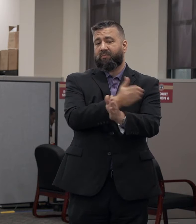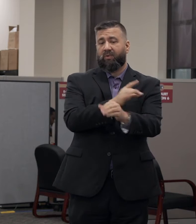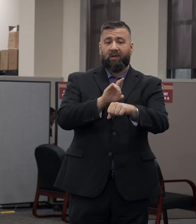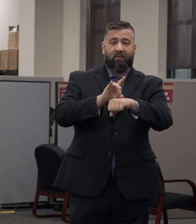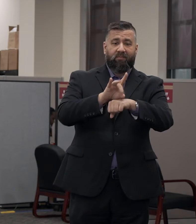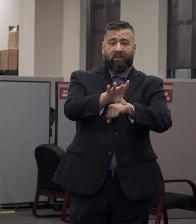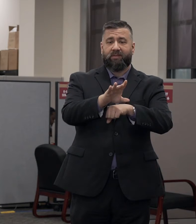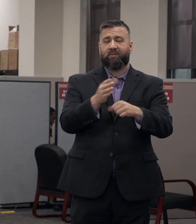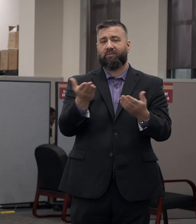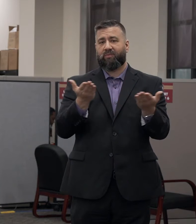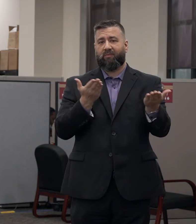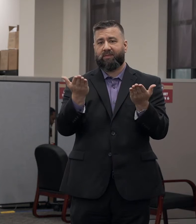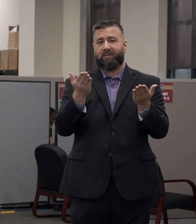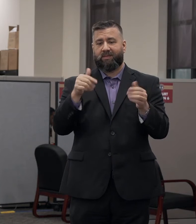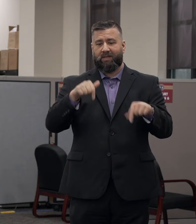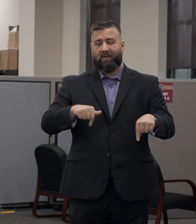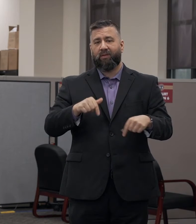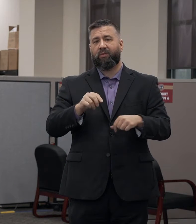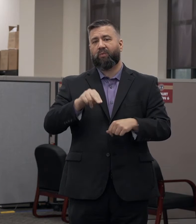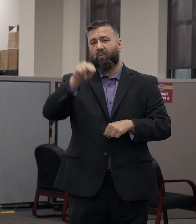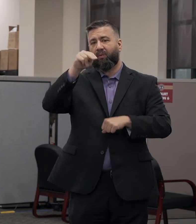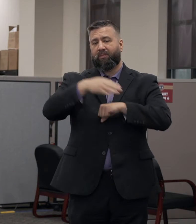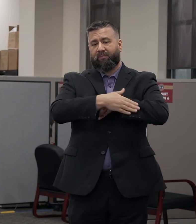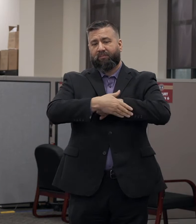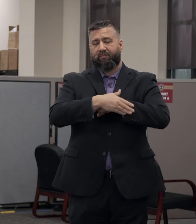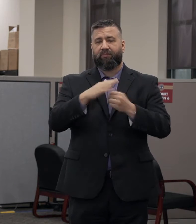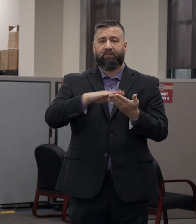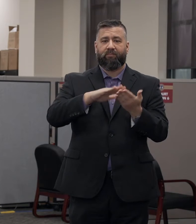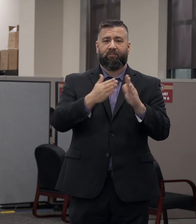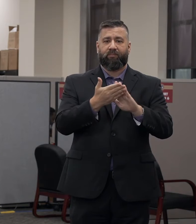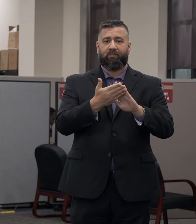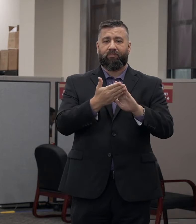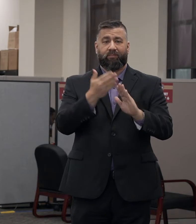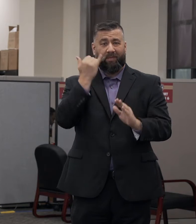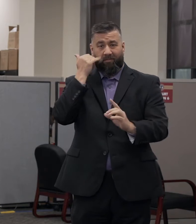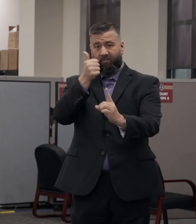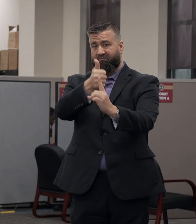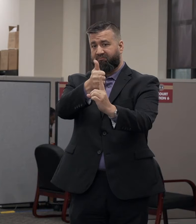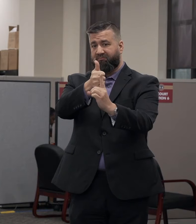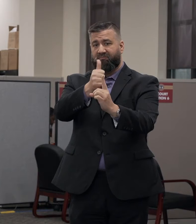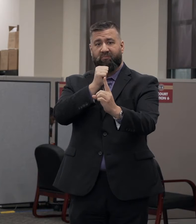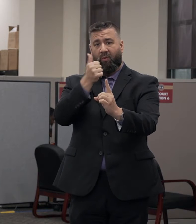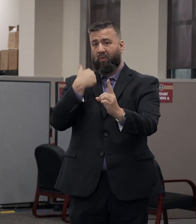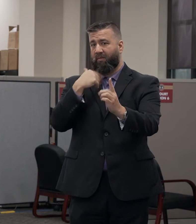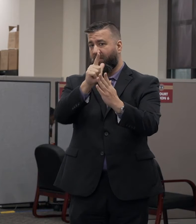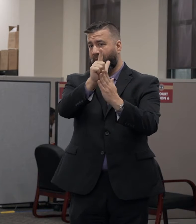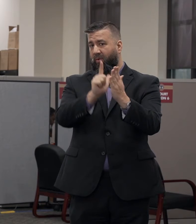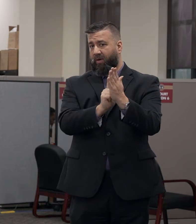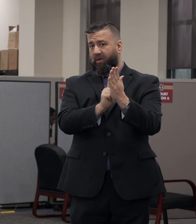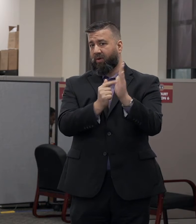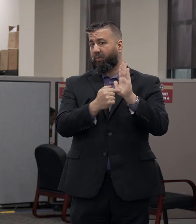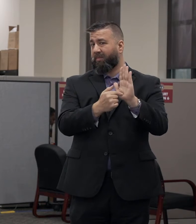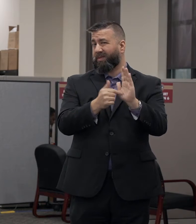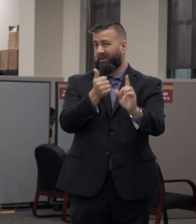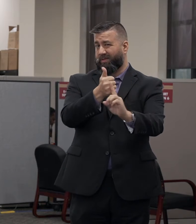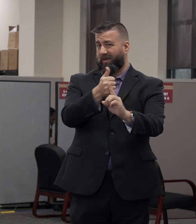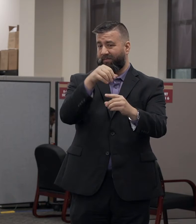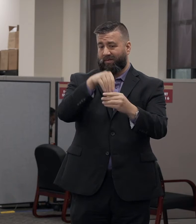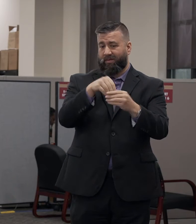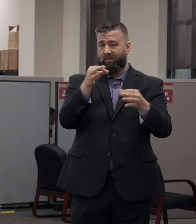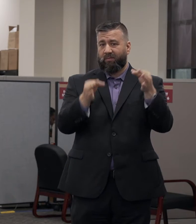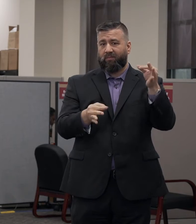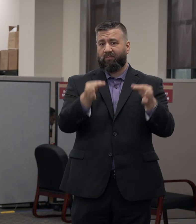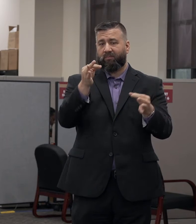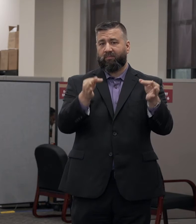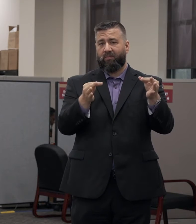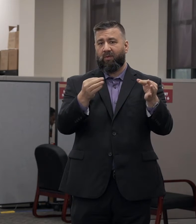North County community. For those who do not have attorneys and who are representing themselves in court, there will be secure